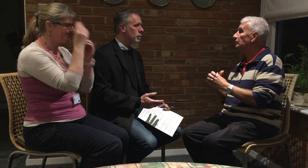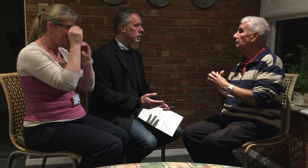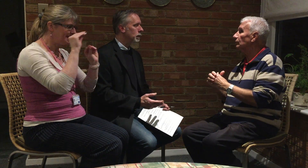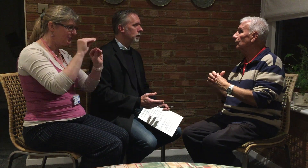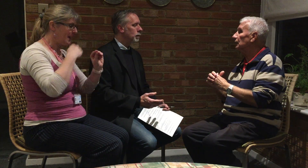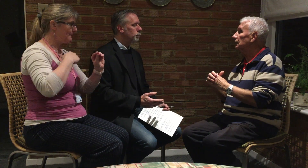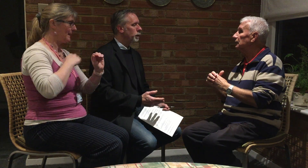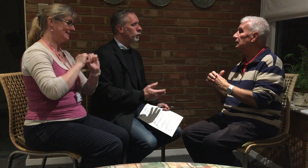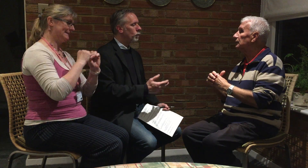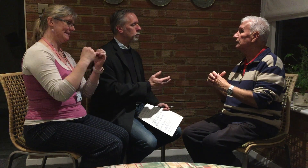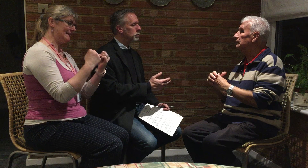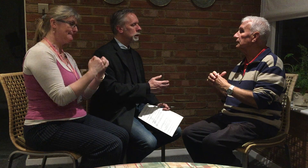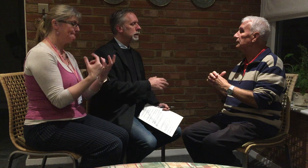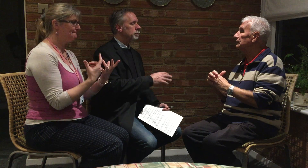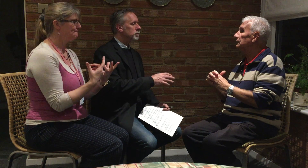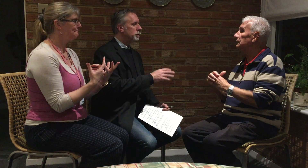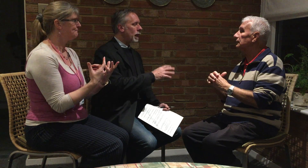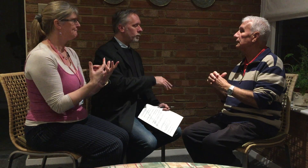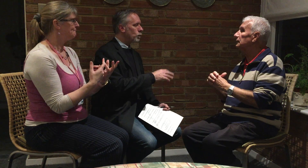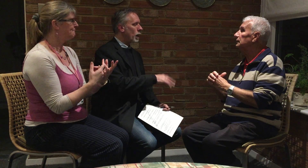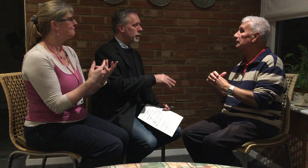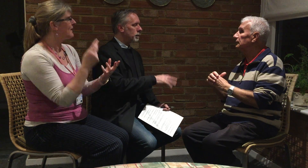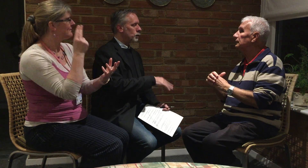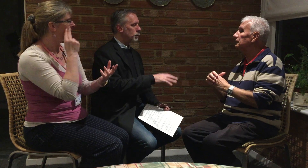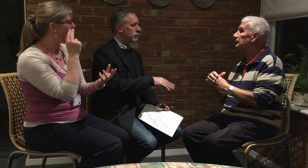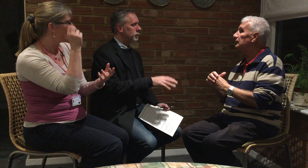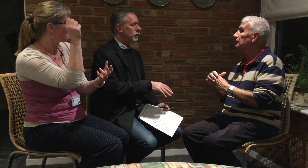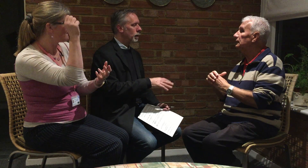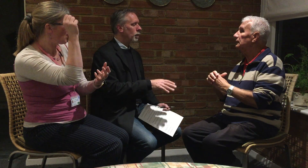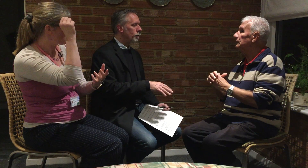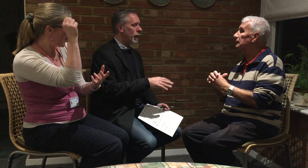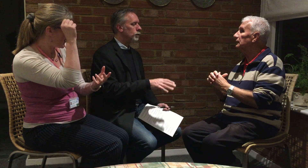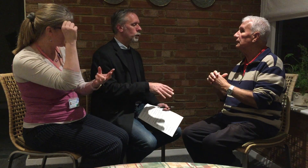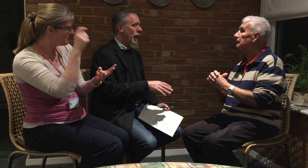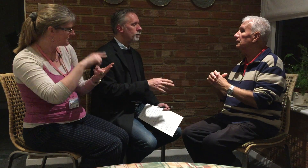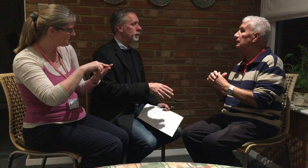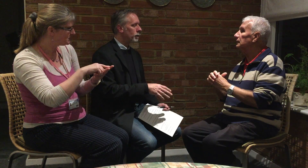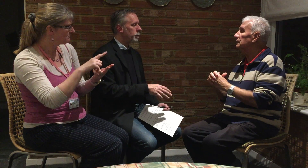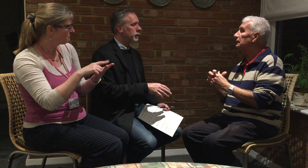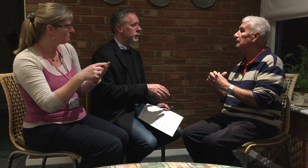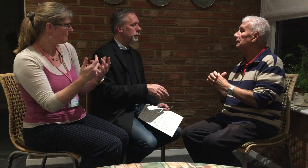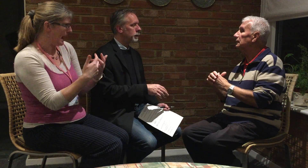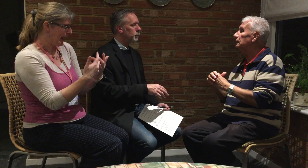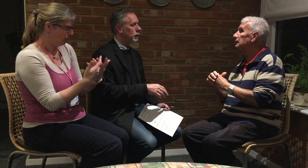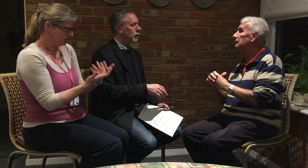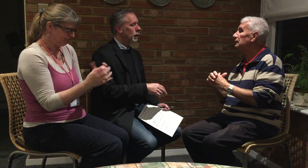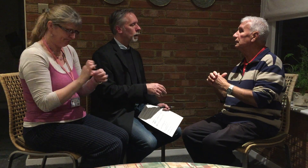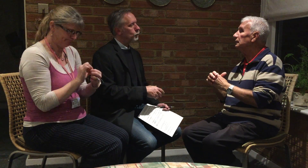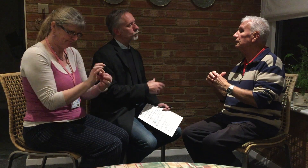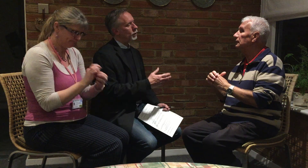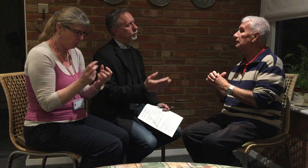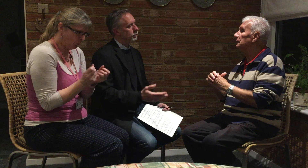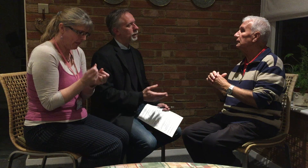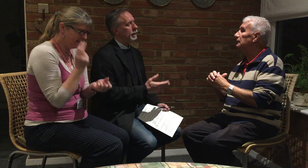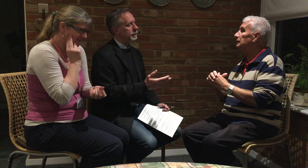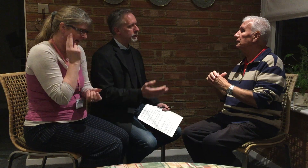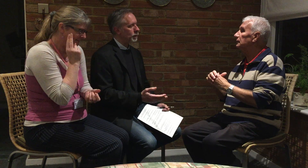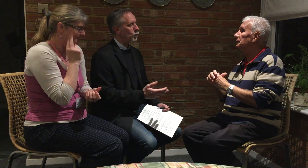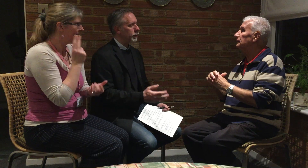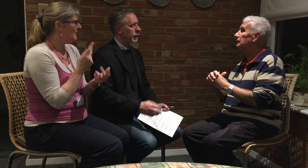team, both on deaf awareness of how to have a deaf person in the team, and also, is there some way they